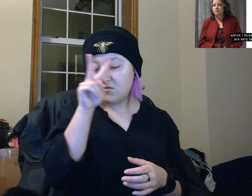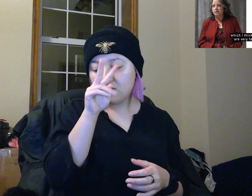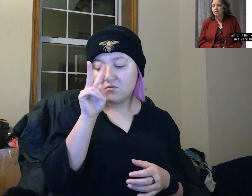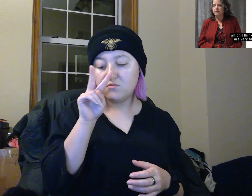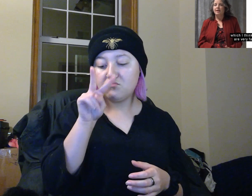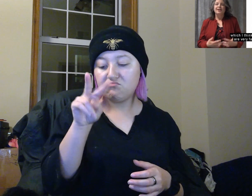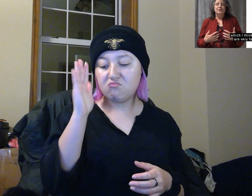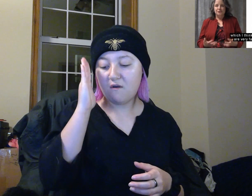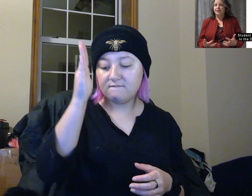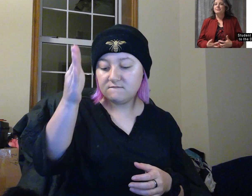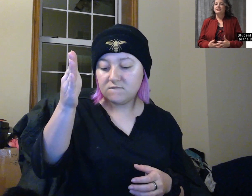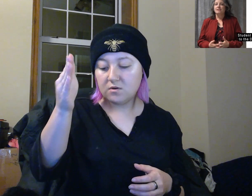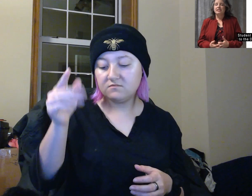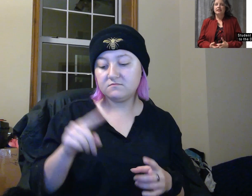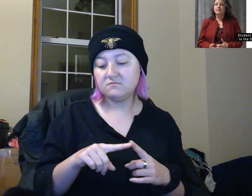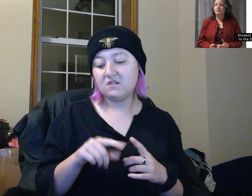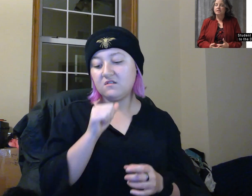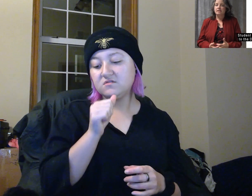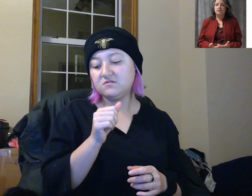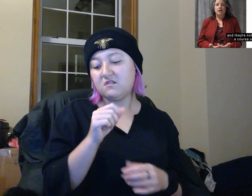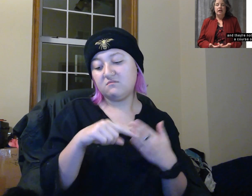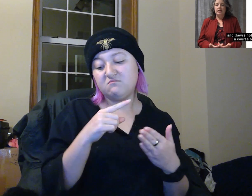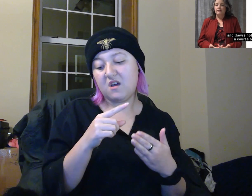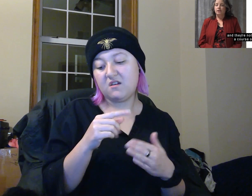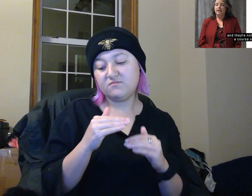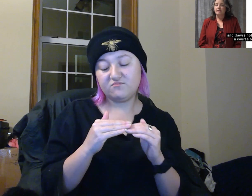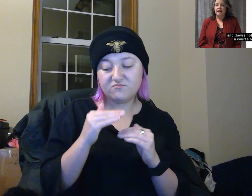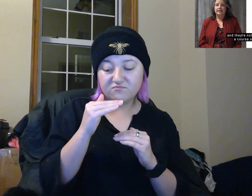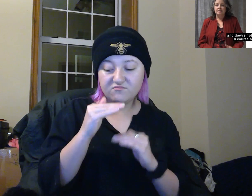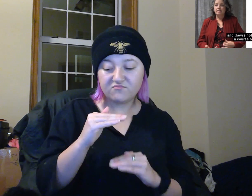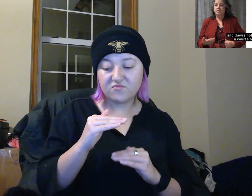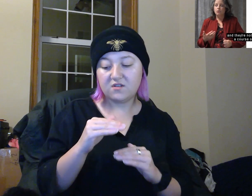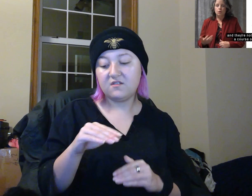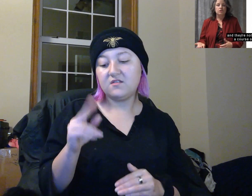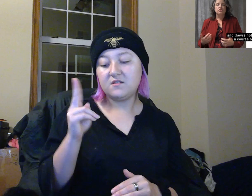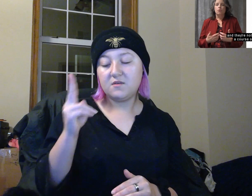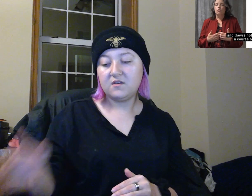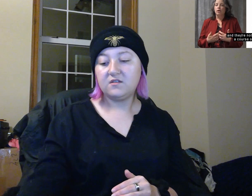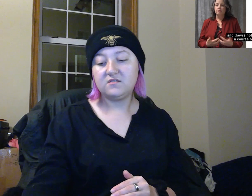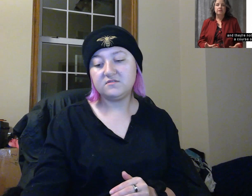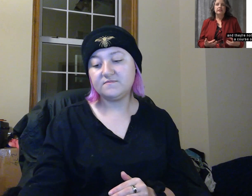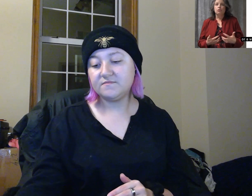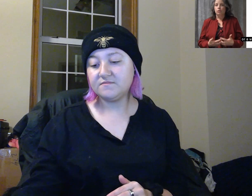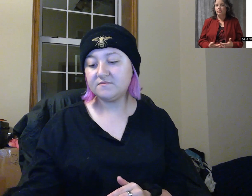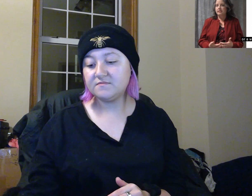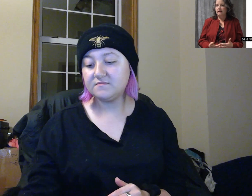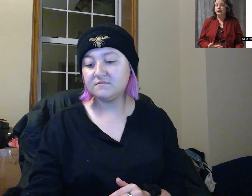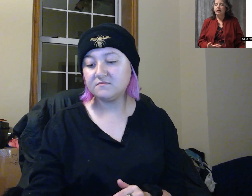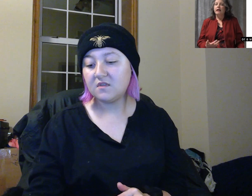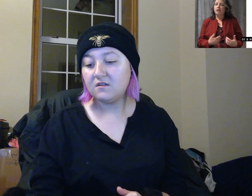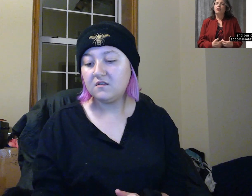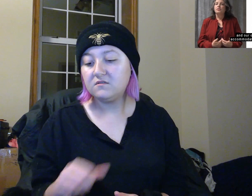very familiar with. Student comes into the DS office and they're not able to access a course or a building or a